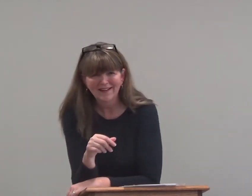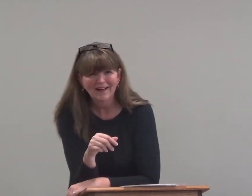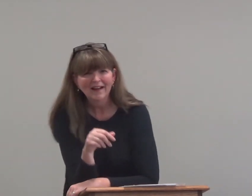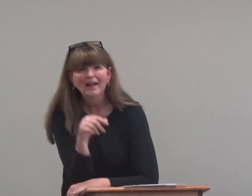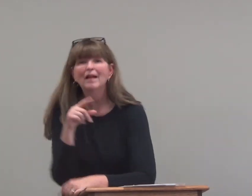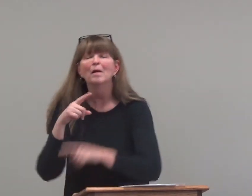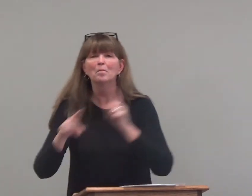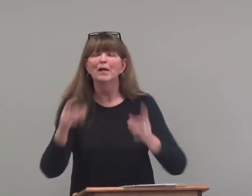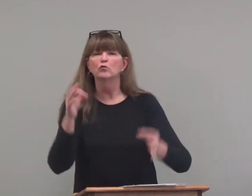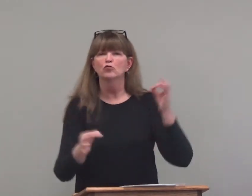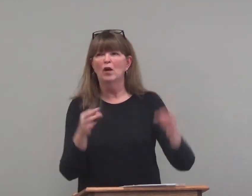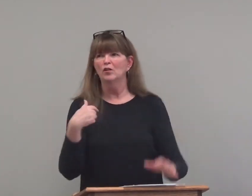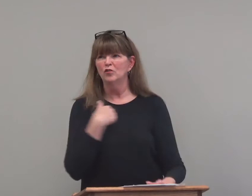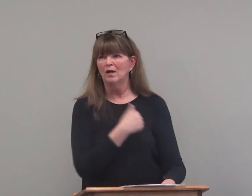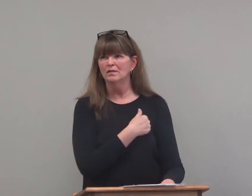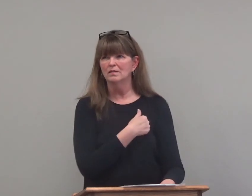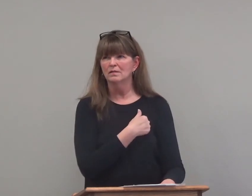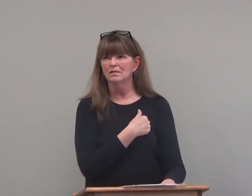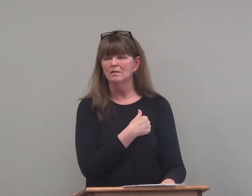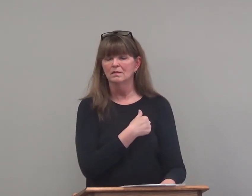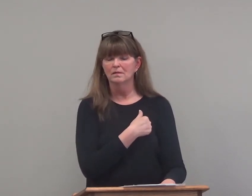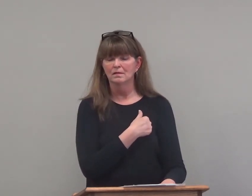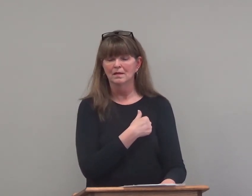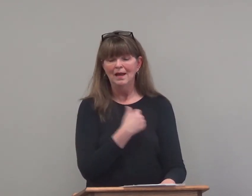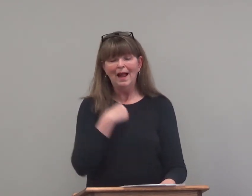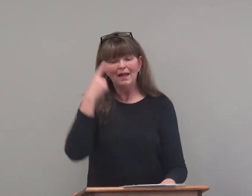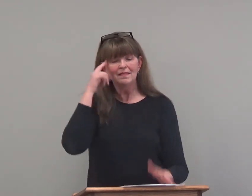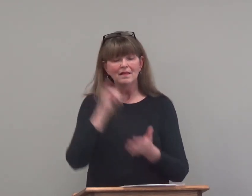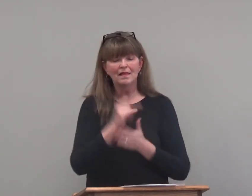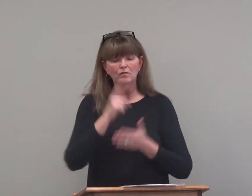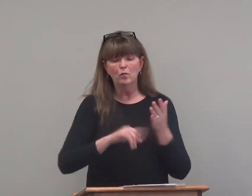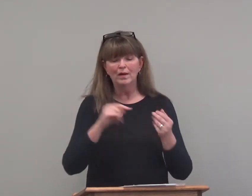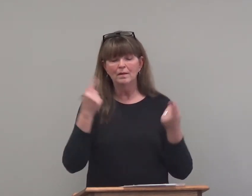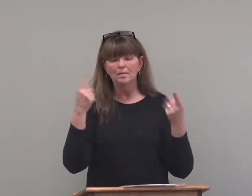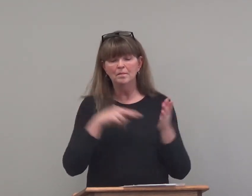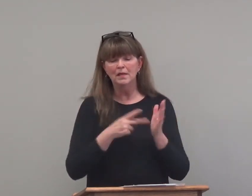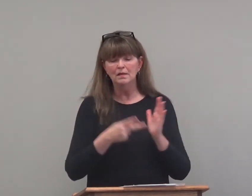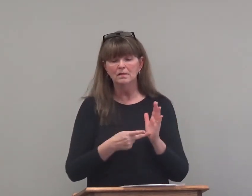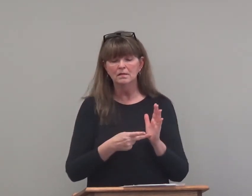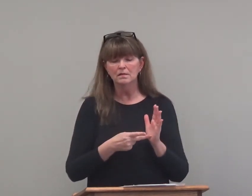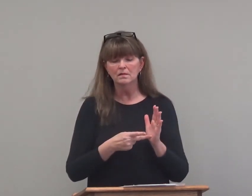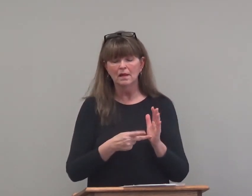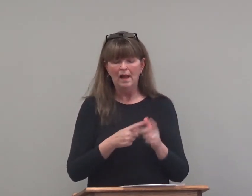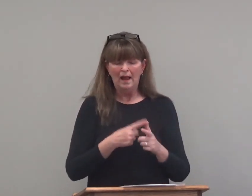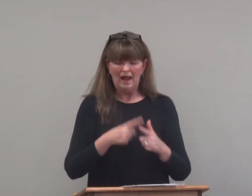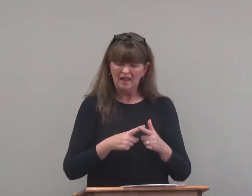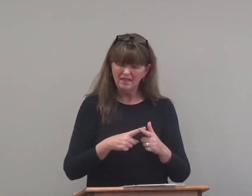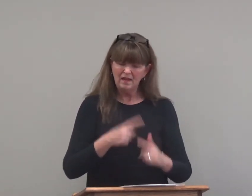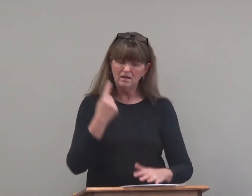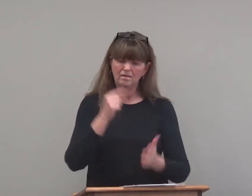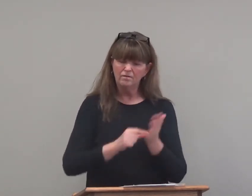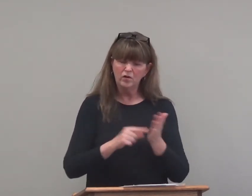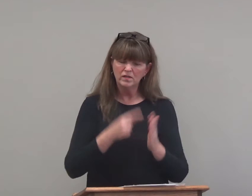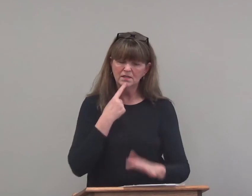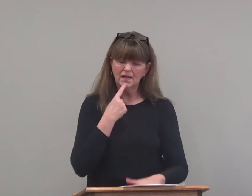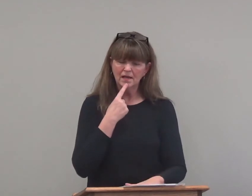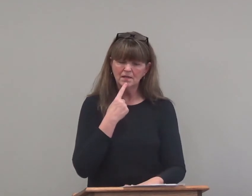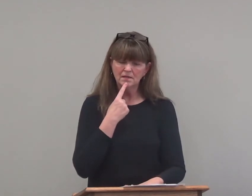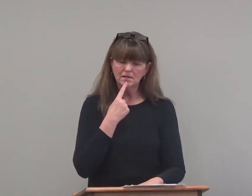God's commandments, and then God will judge us. God's not going to send us to hell by any means, but he will have the judgment of God on